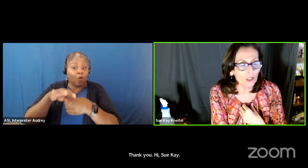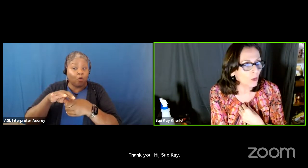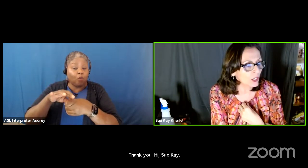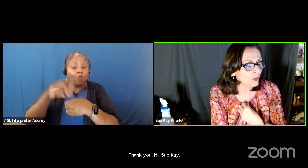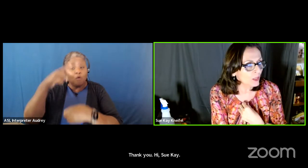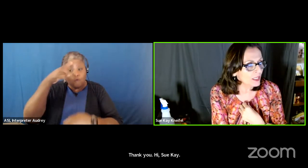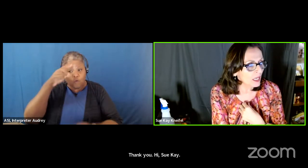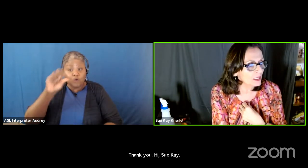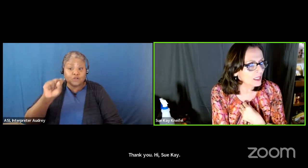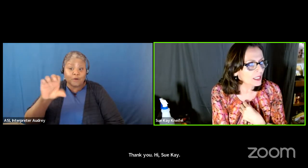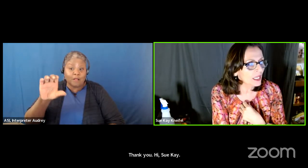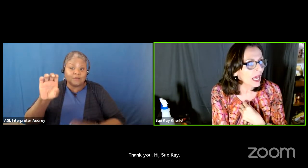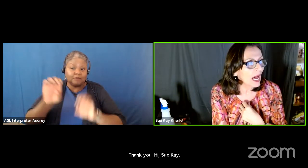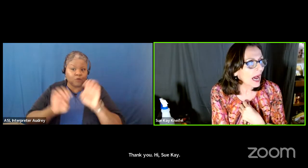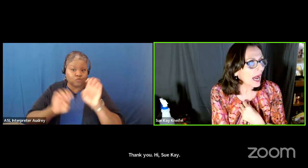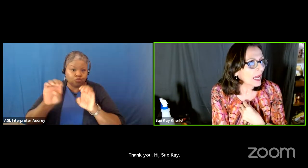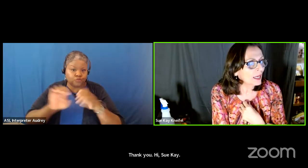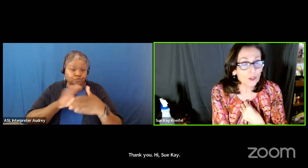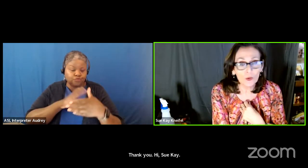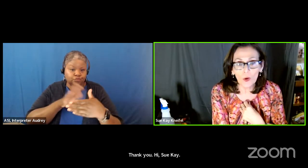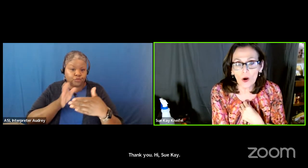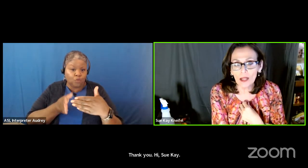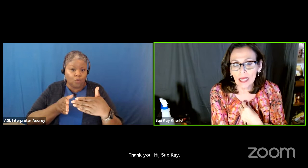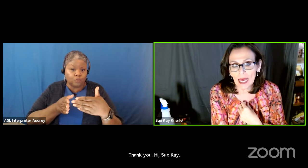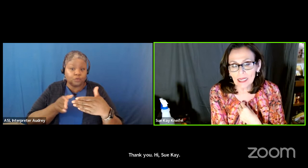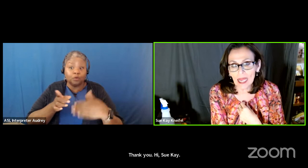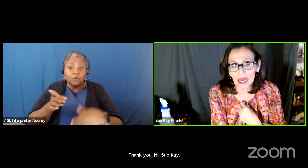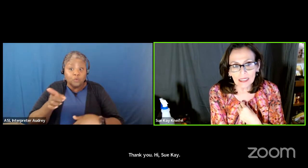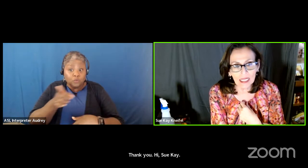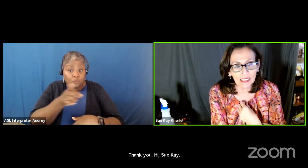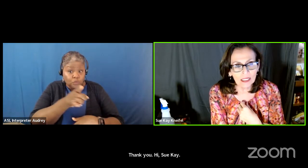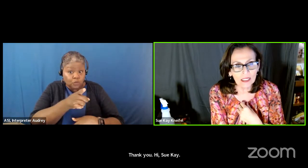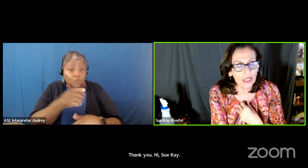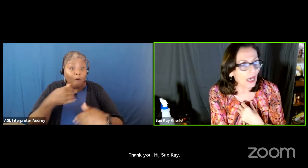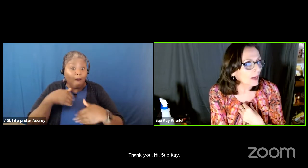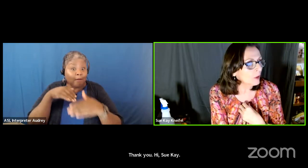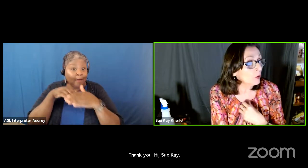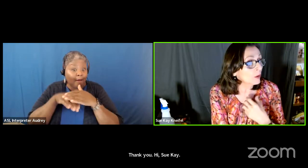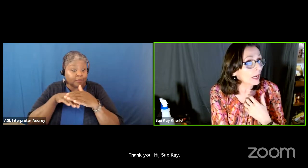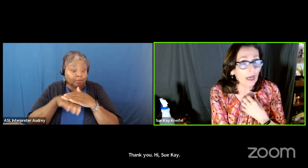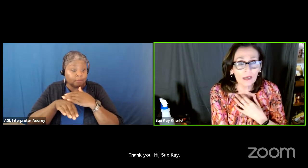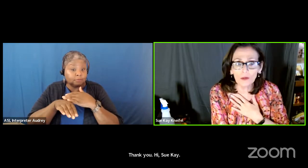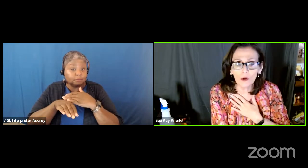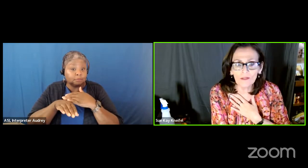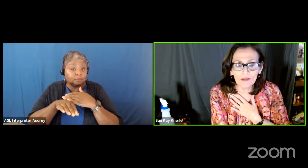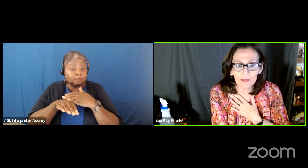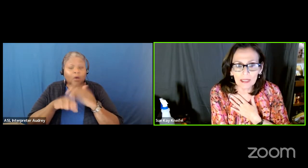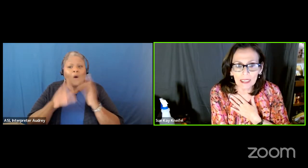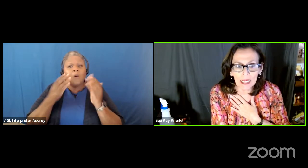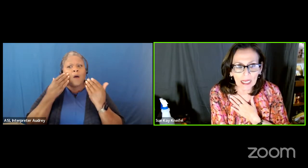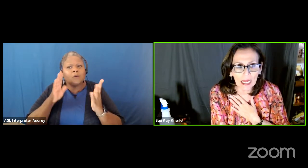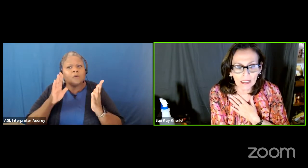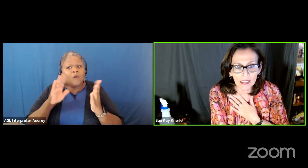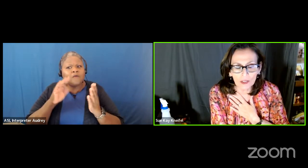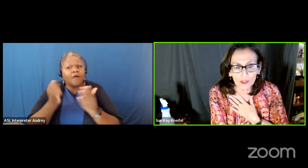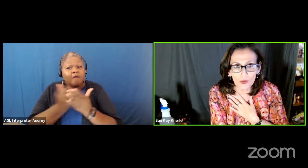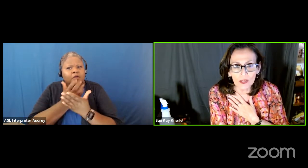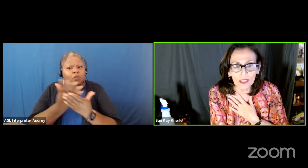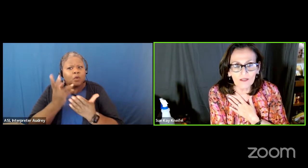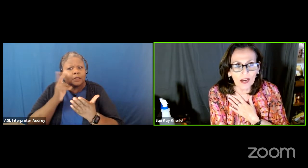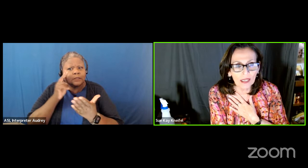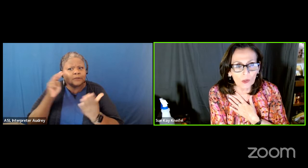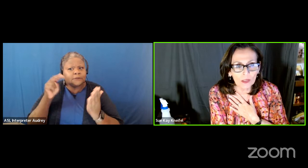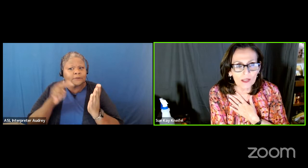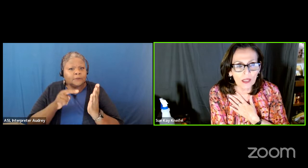Sherry's evaluation results. You all had access. I don't know if everybody had access